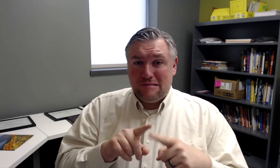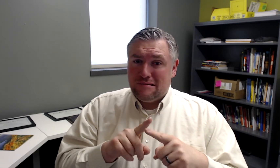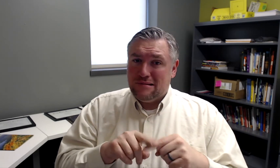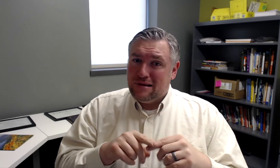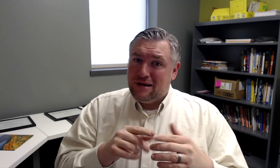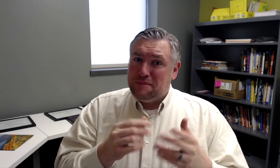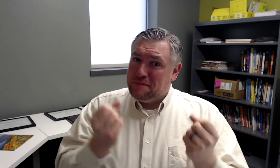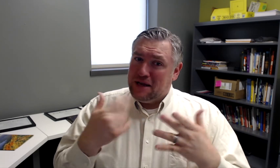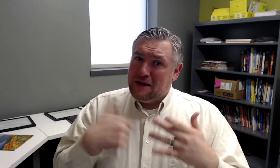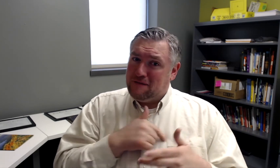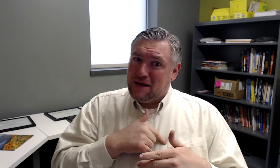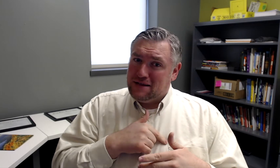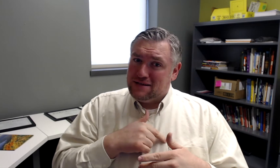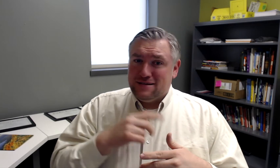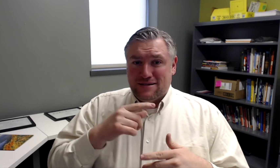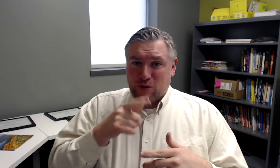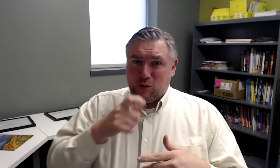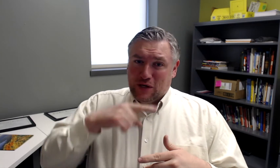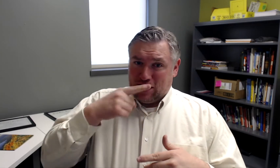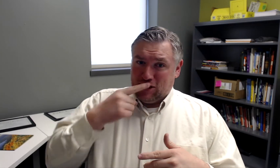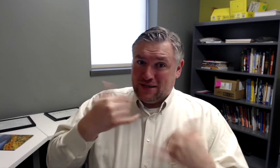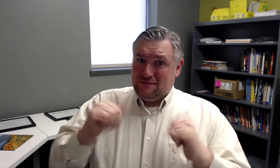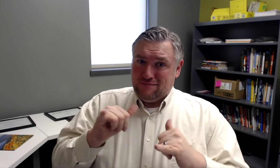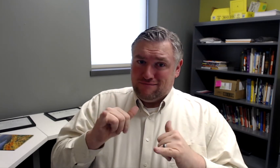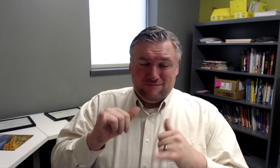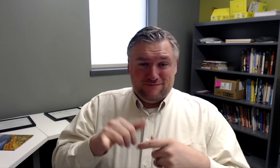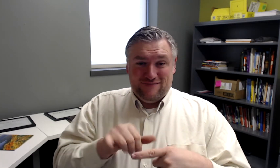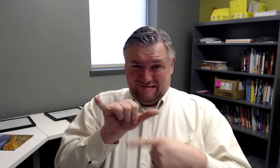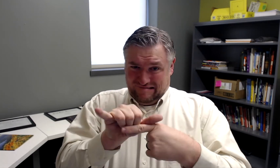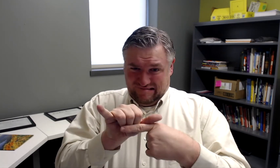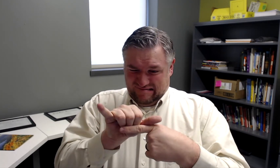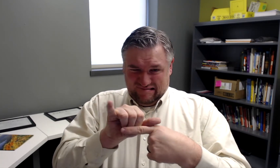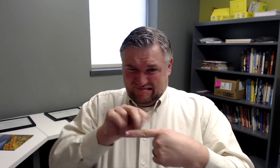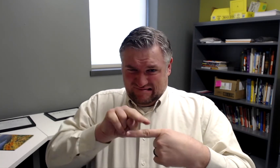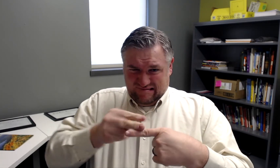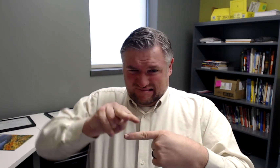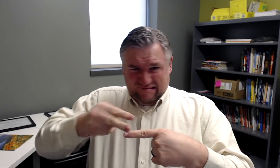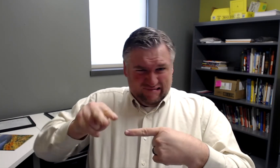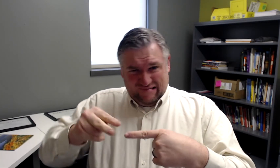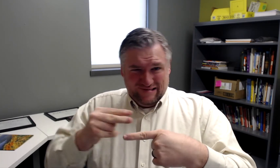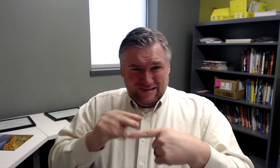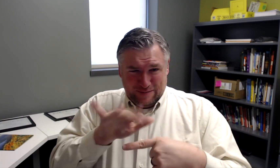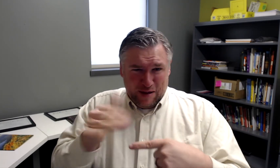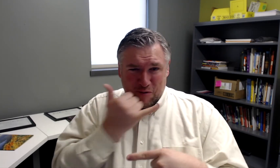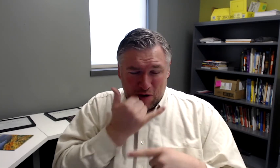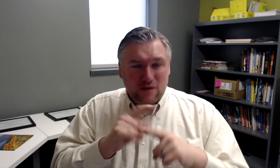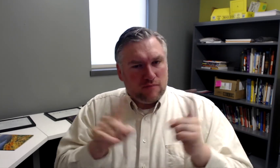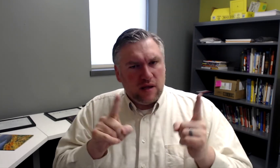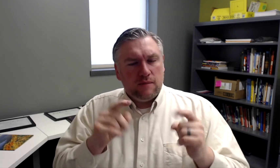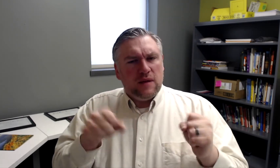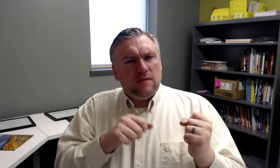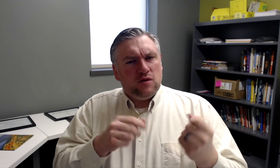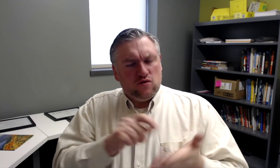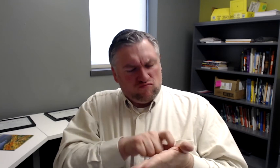And hopefully they can be able to write that word, but how many of us who are hearing can spell those giant words without some spelling